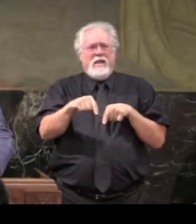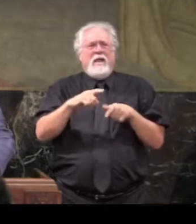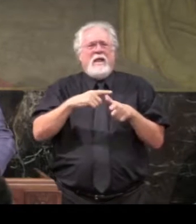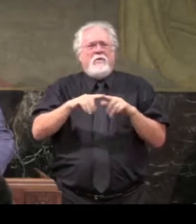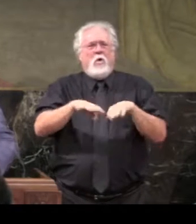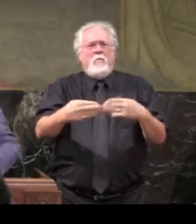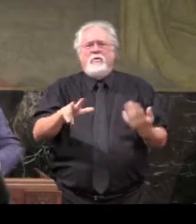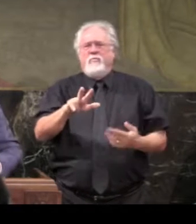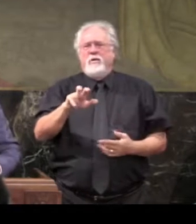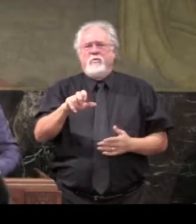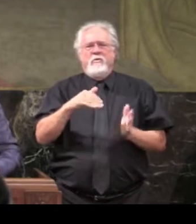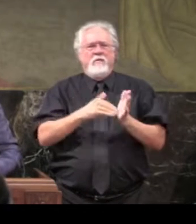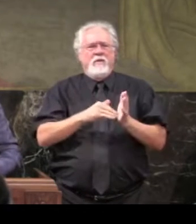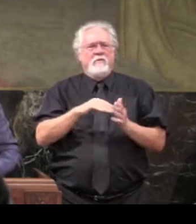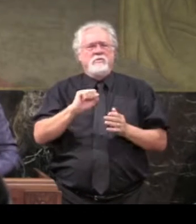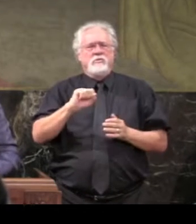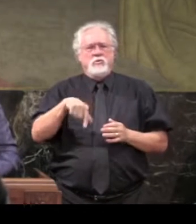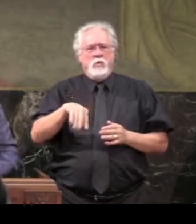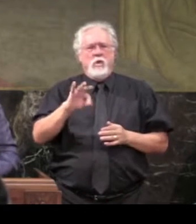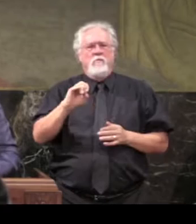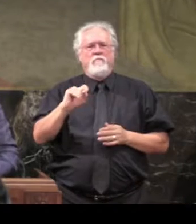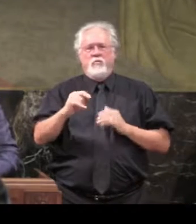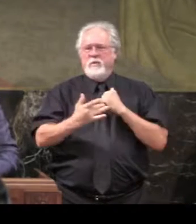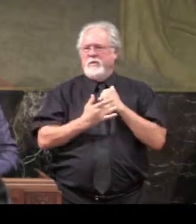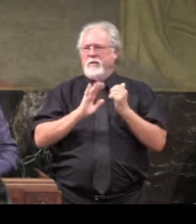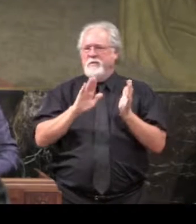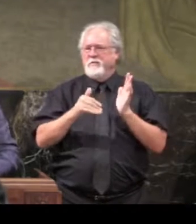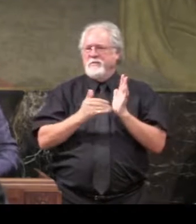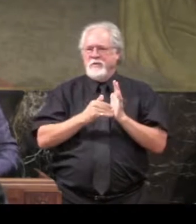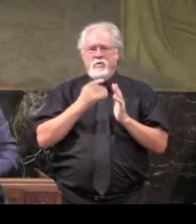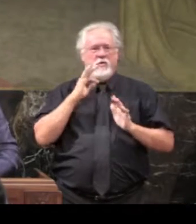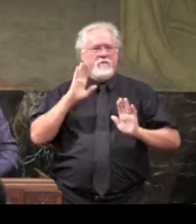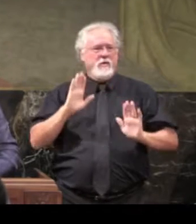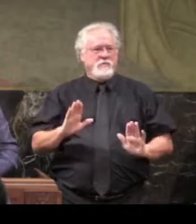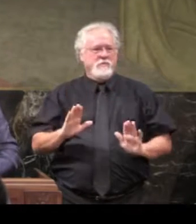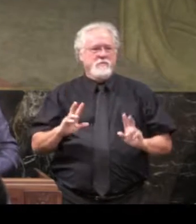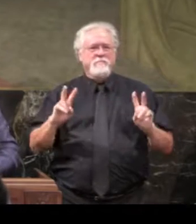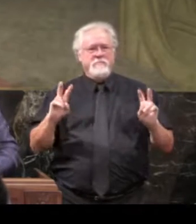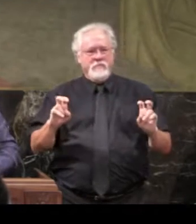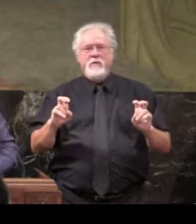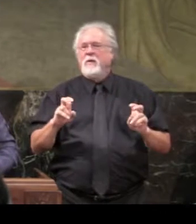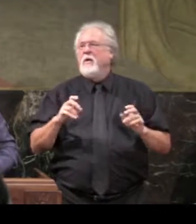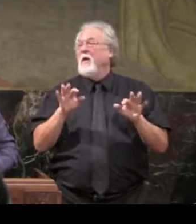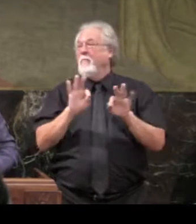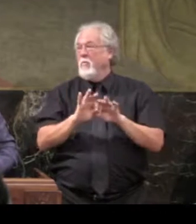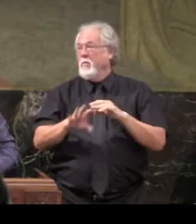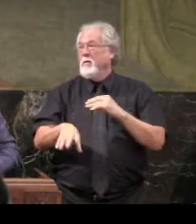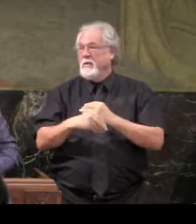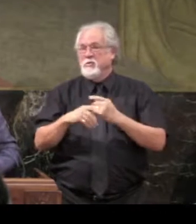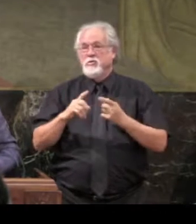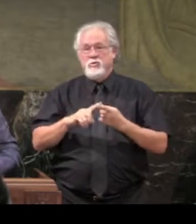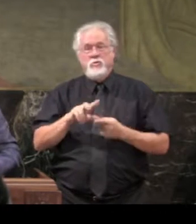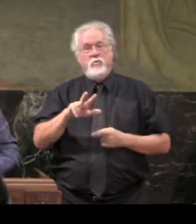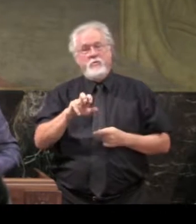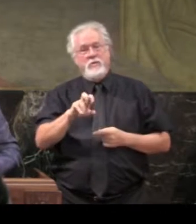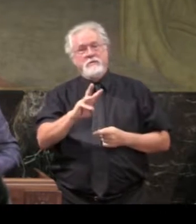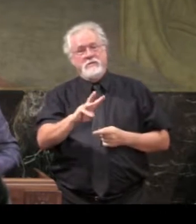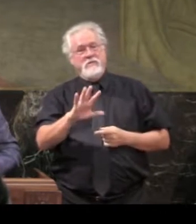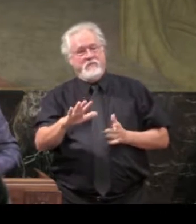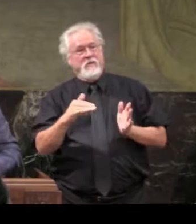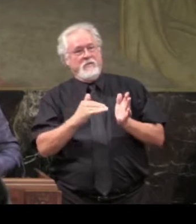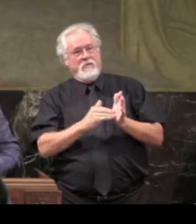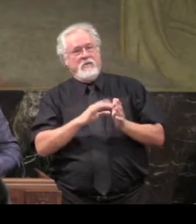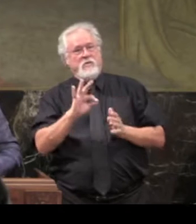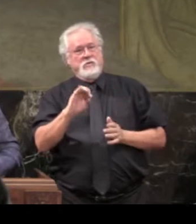its 300,000 square foot technology center of excellence, which was an important addition to its 365,000